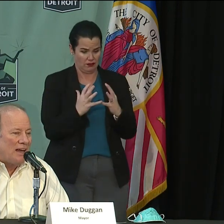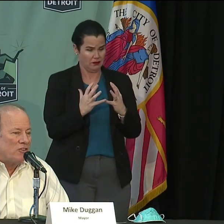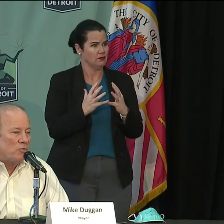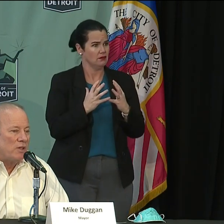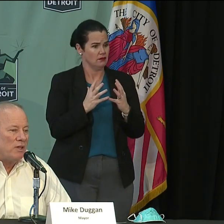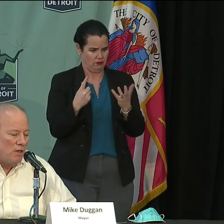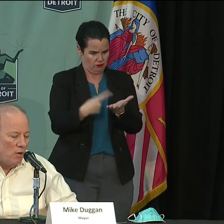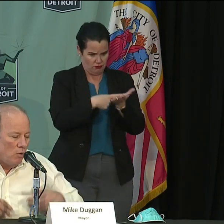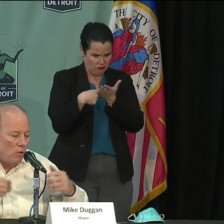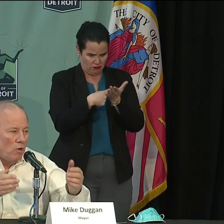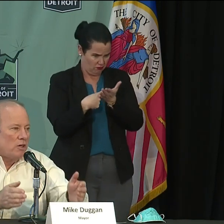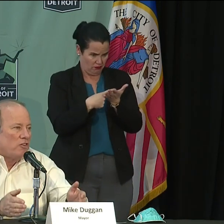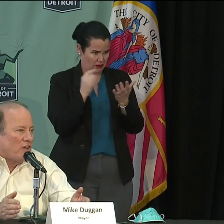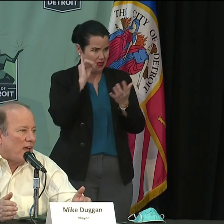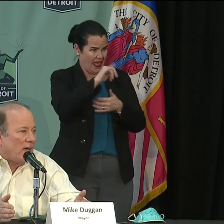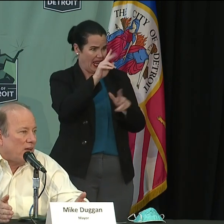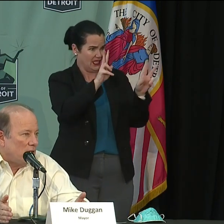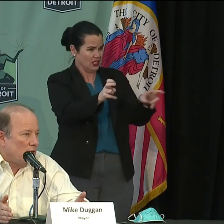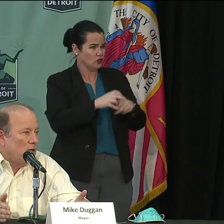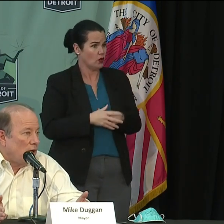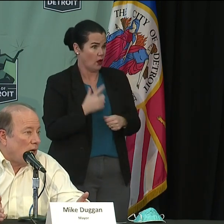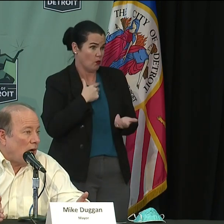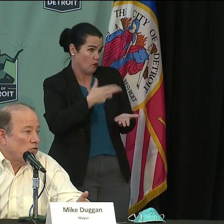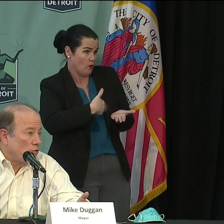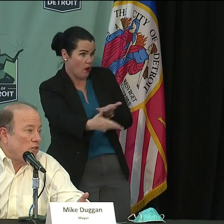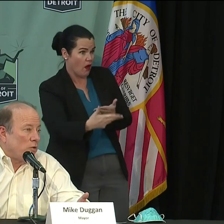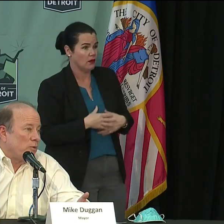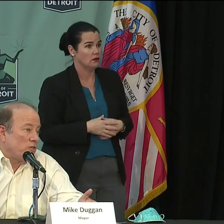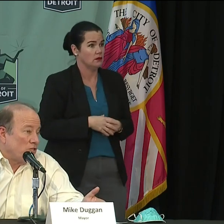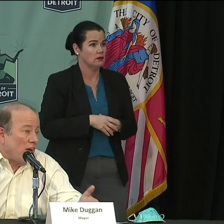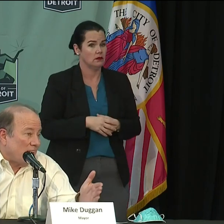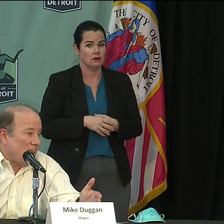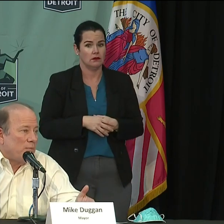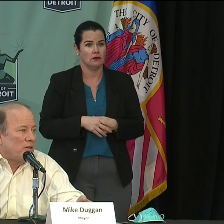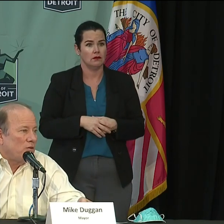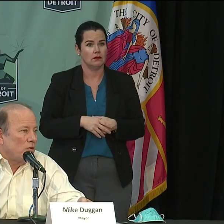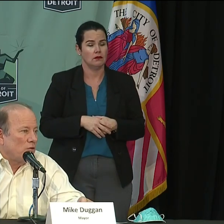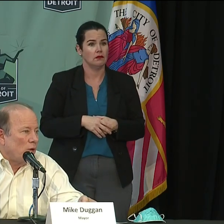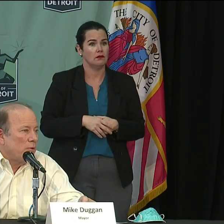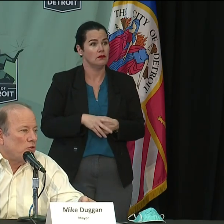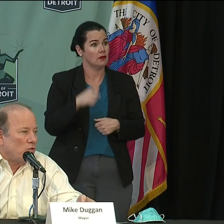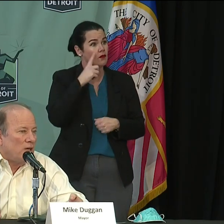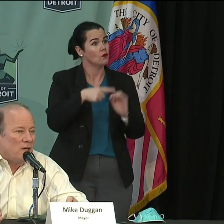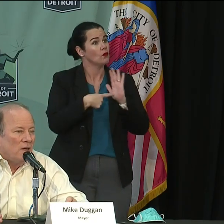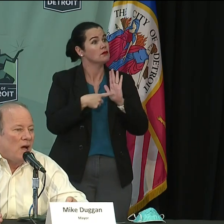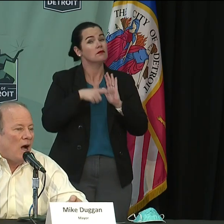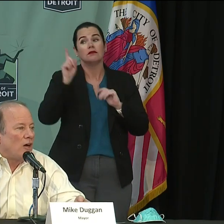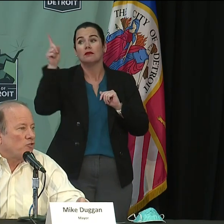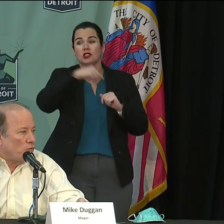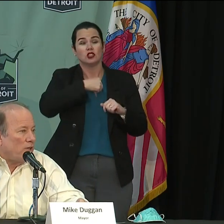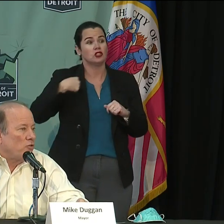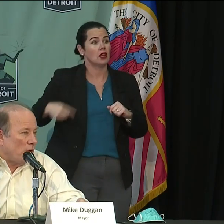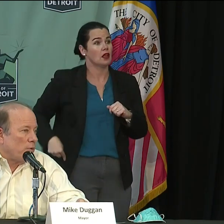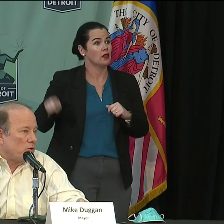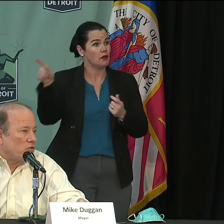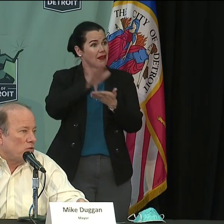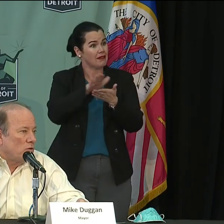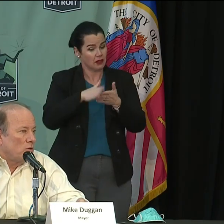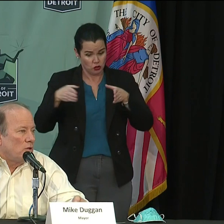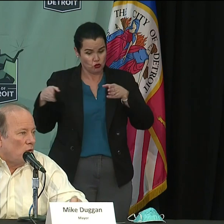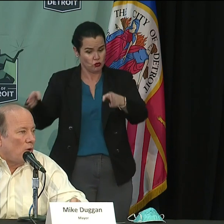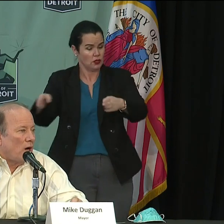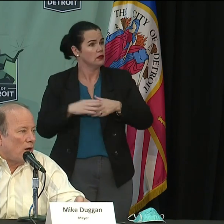being honest with it. We're going to say our street sweepers in China, they've been sweeping the street. Our street